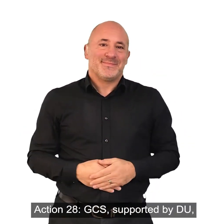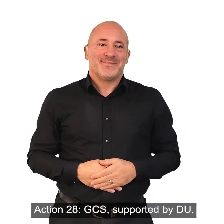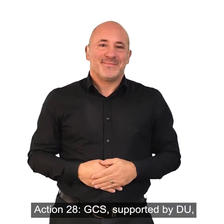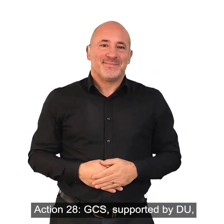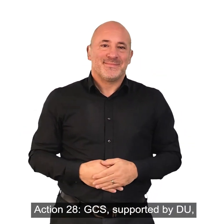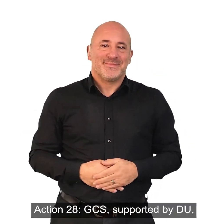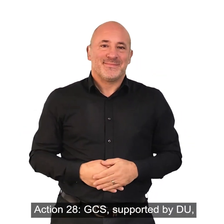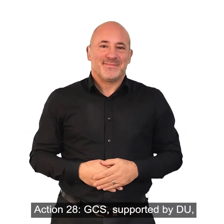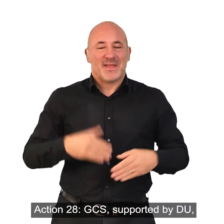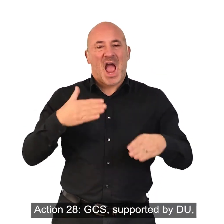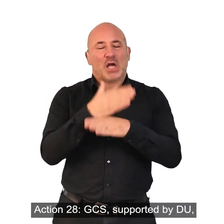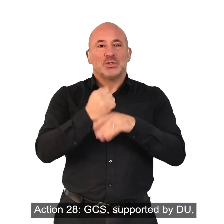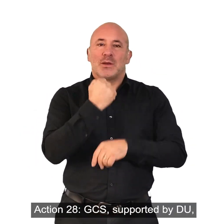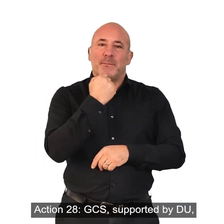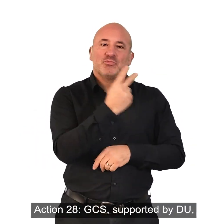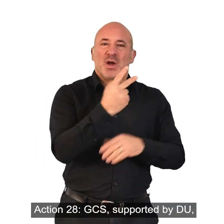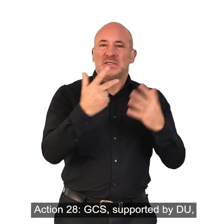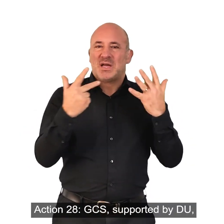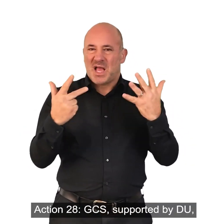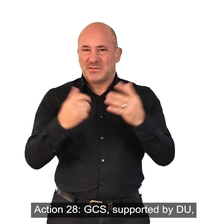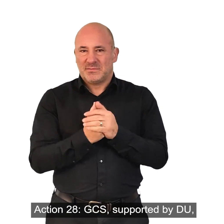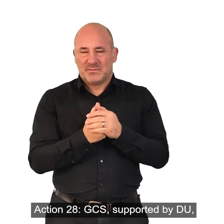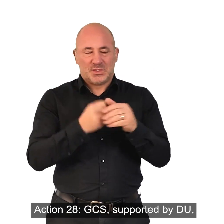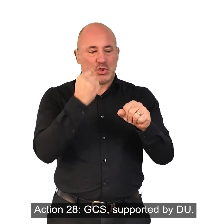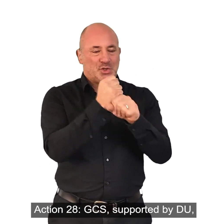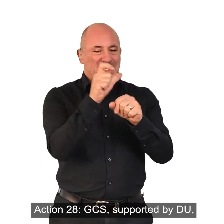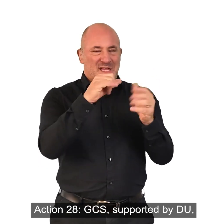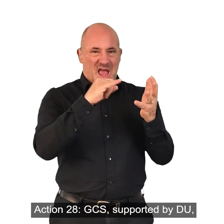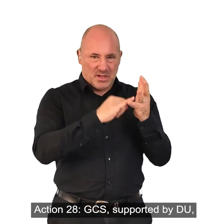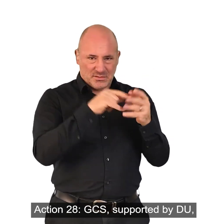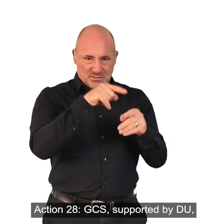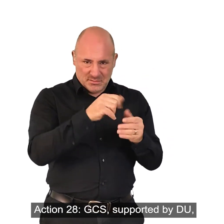Action 28. GCS, supported by DU,